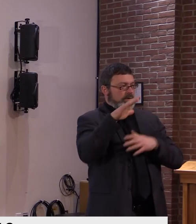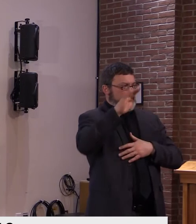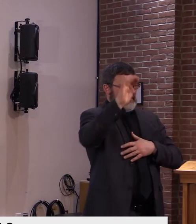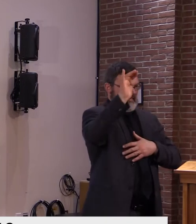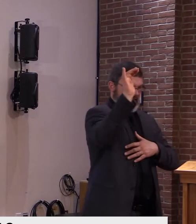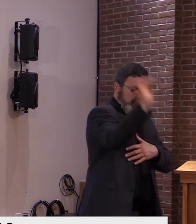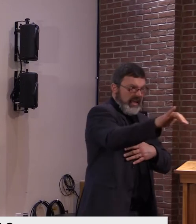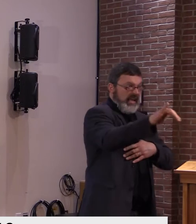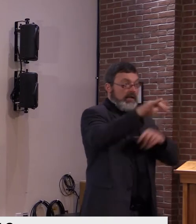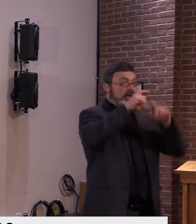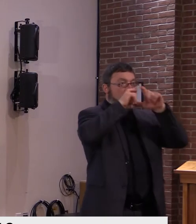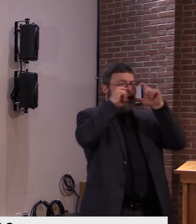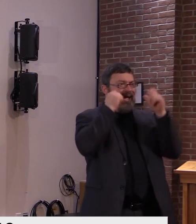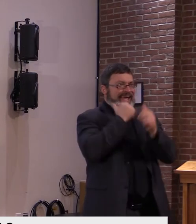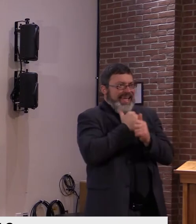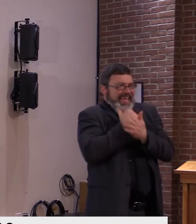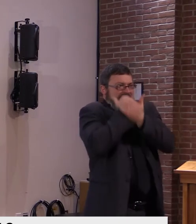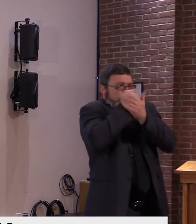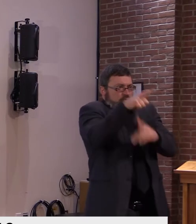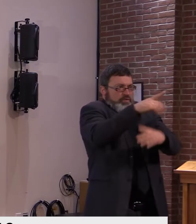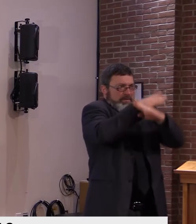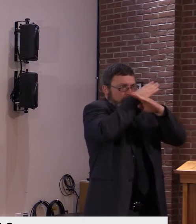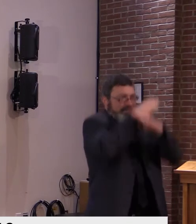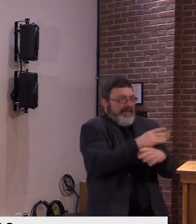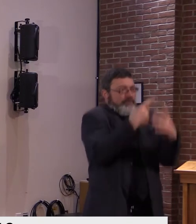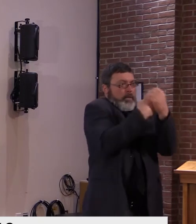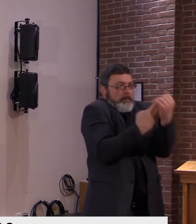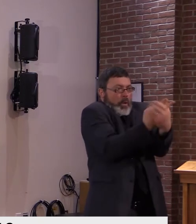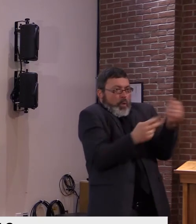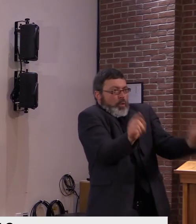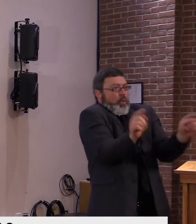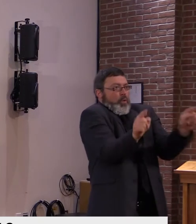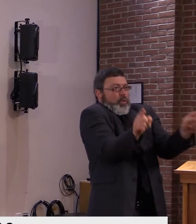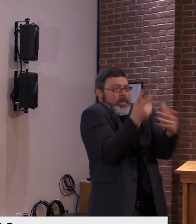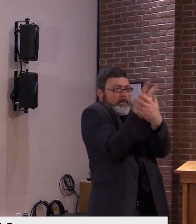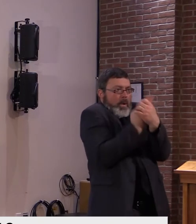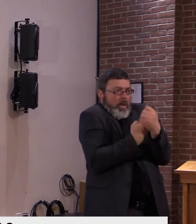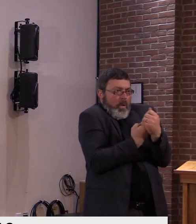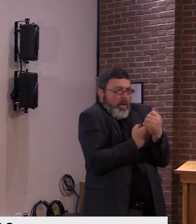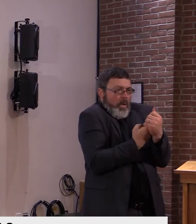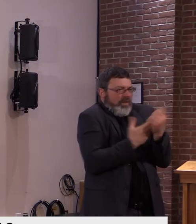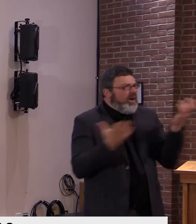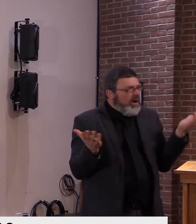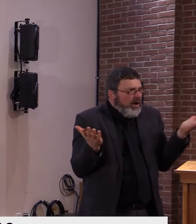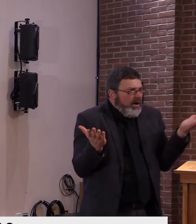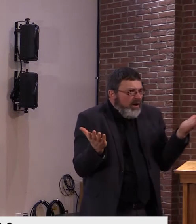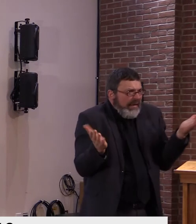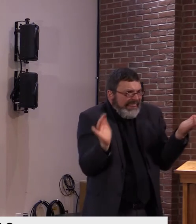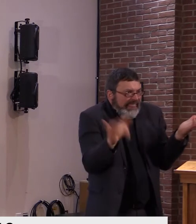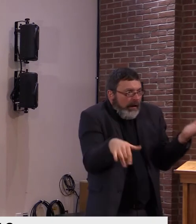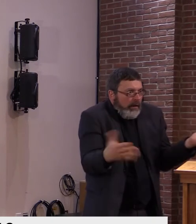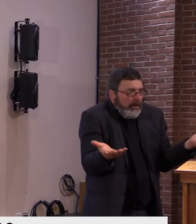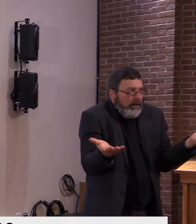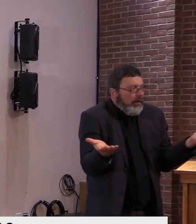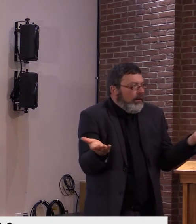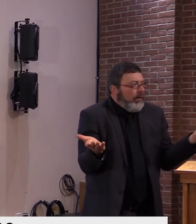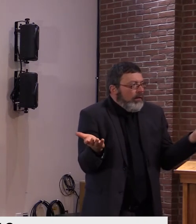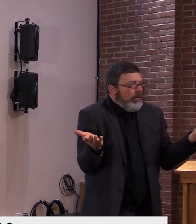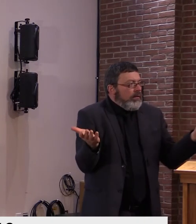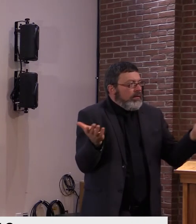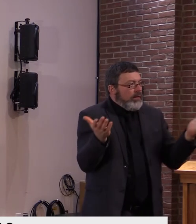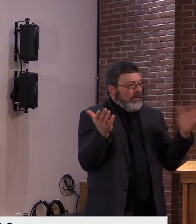flu. So we don't need to complicate things right now, and having the flu symptoms is similar to some of the